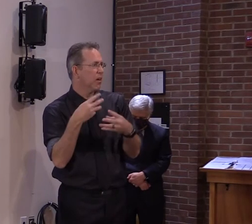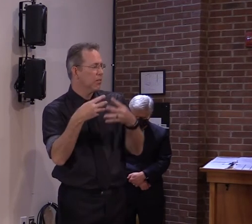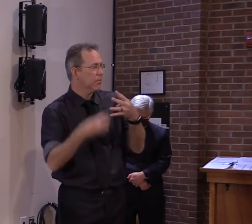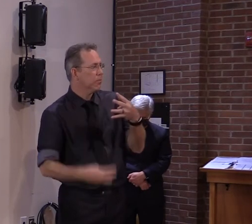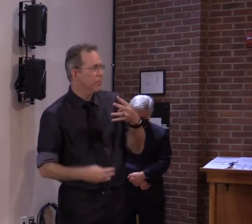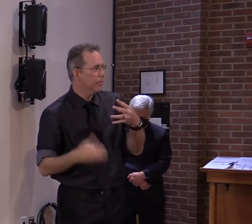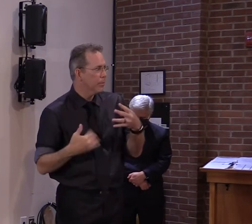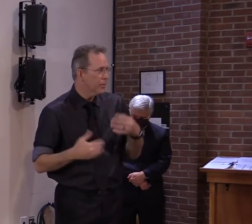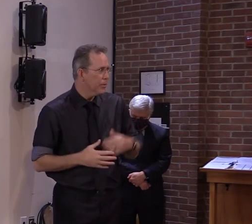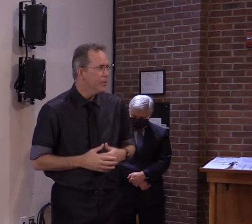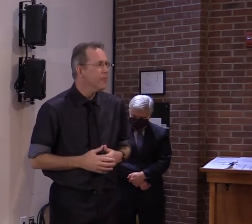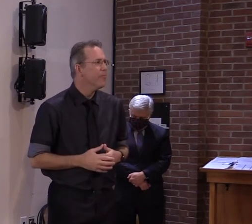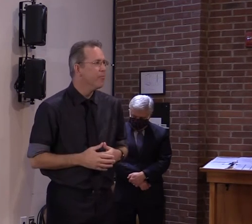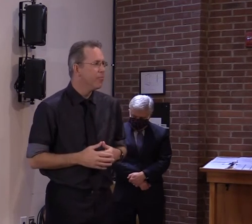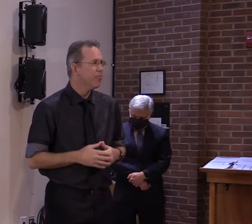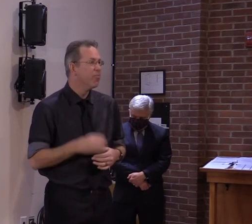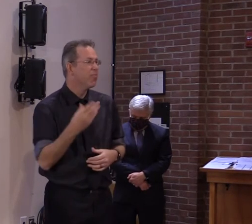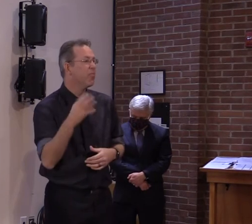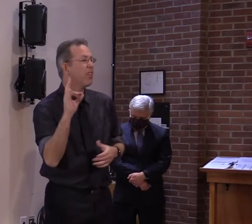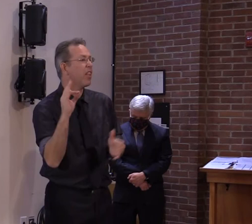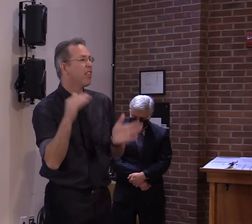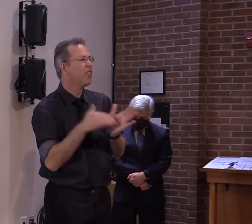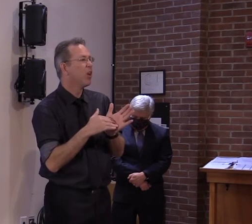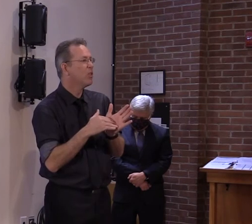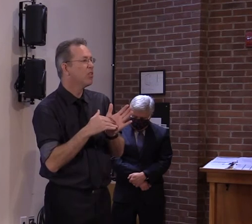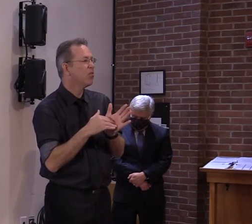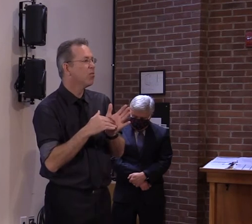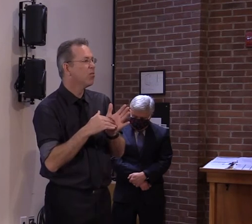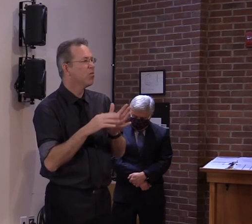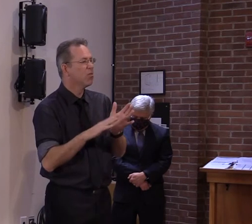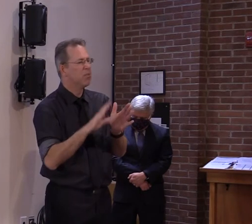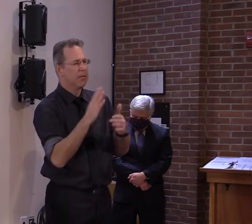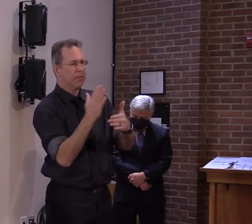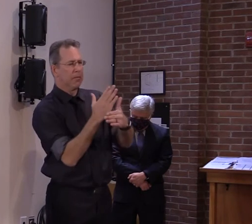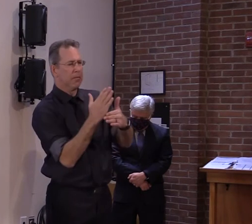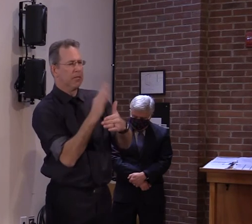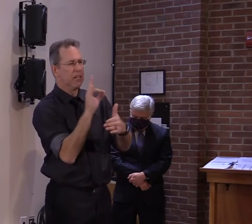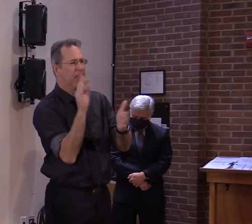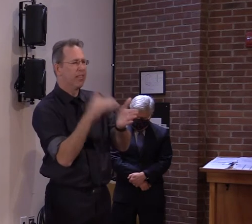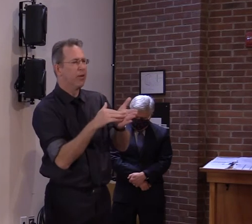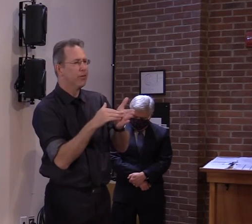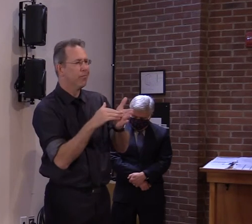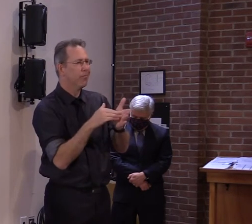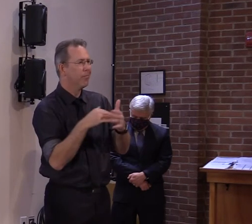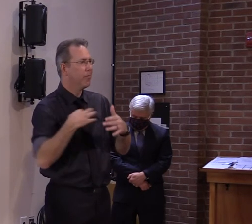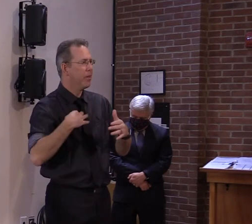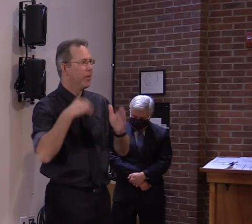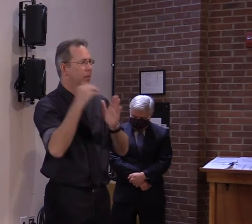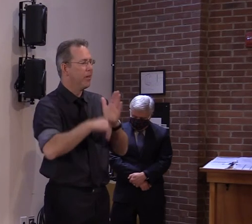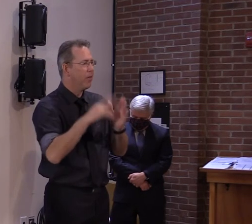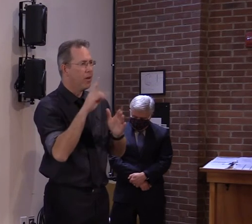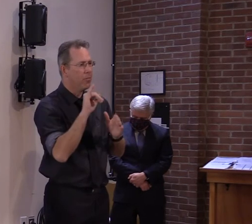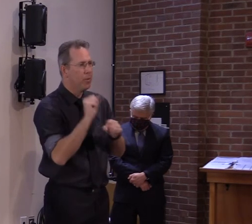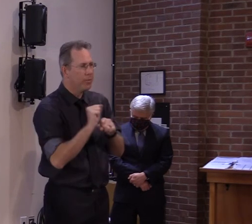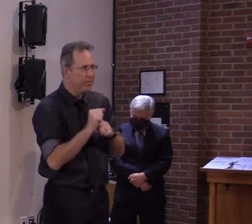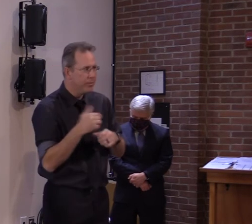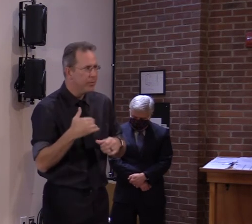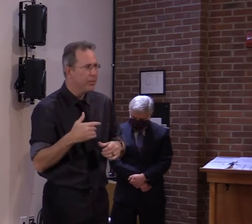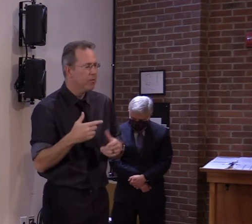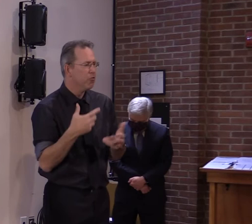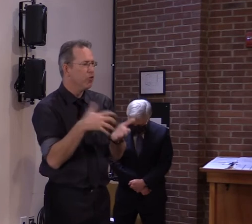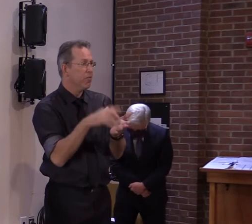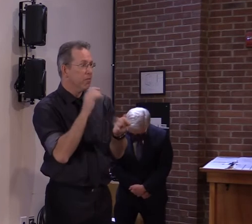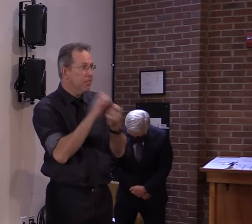shy of 9,000, I believe it's. I'll have the most recent numbers later today, but I think our last count